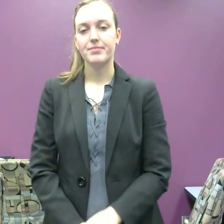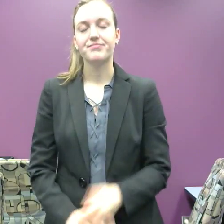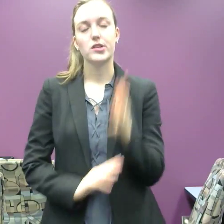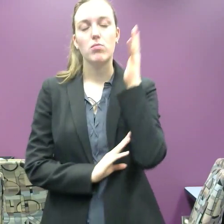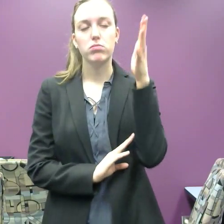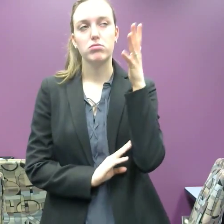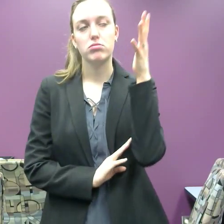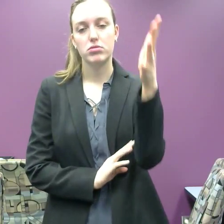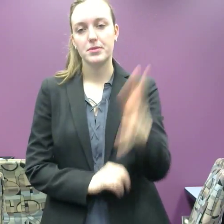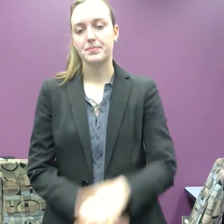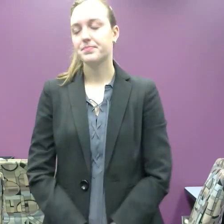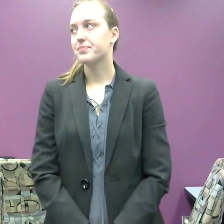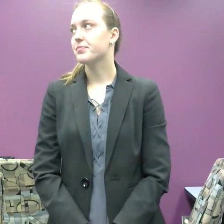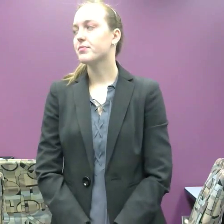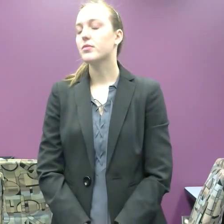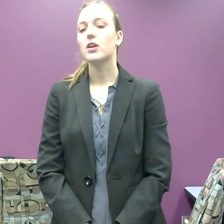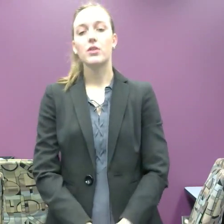Now,